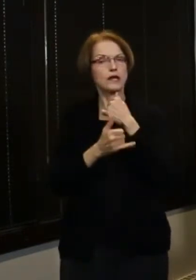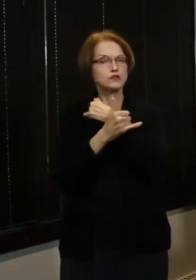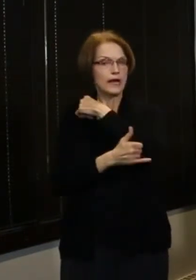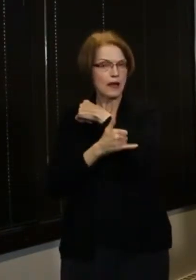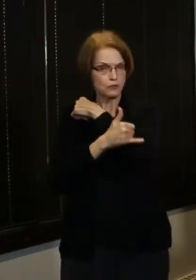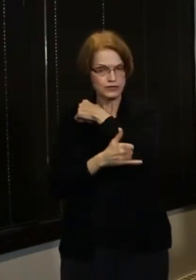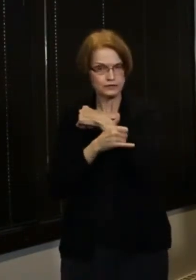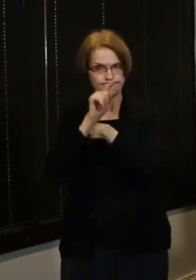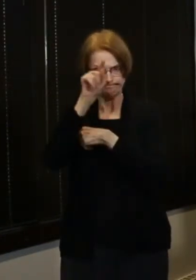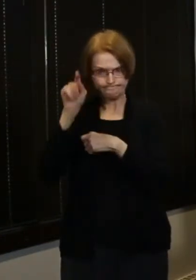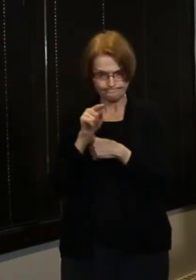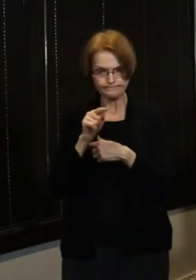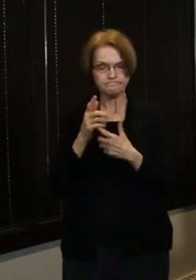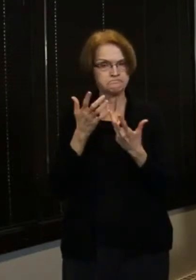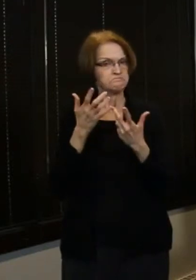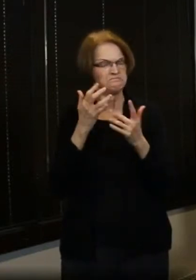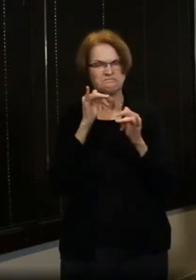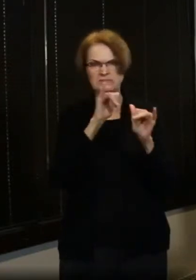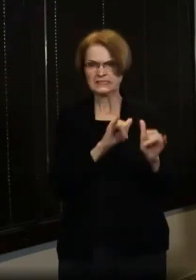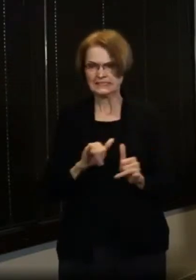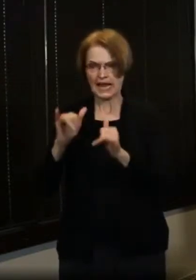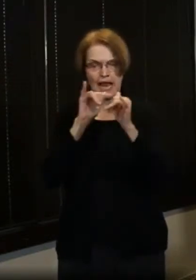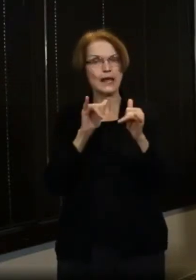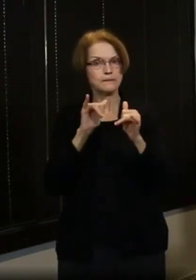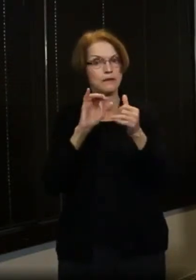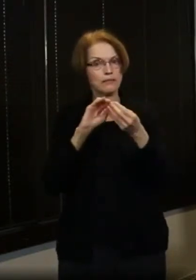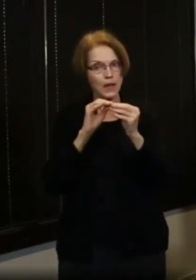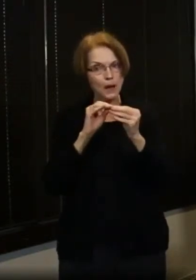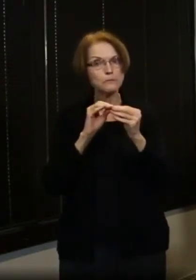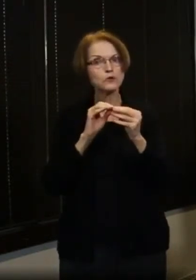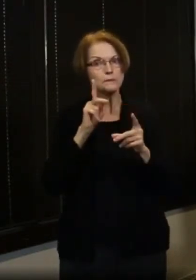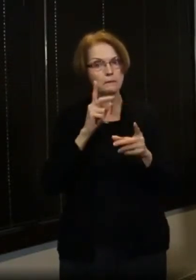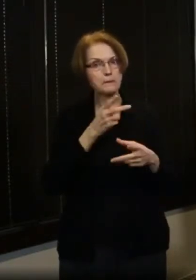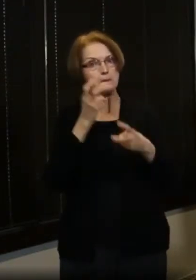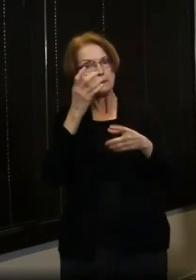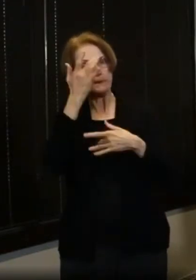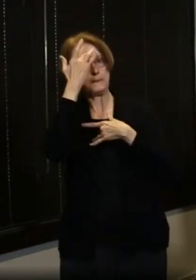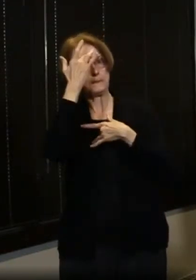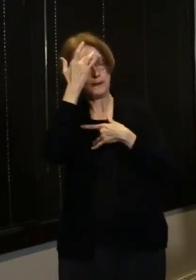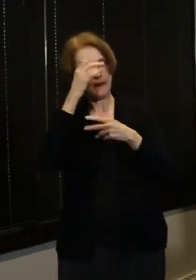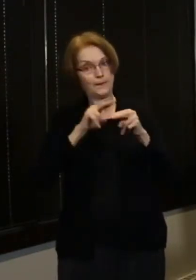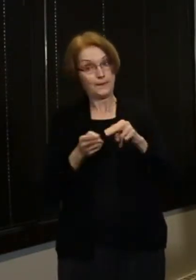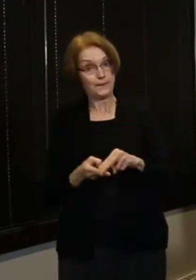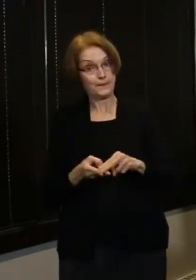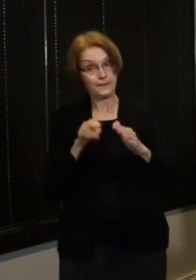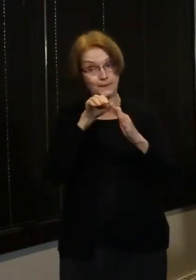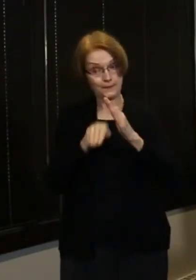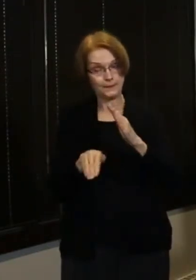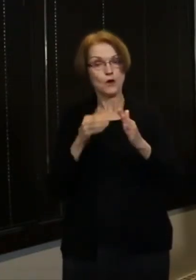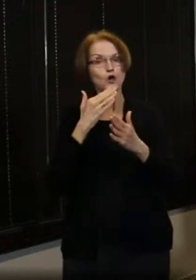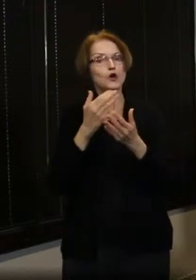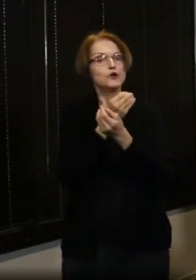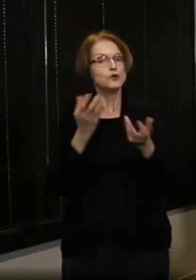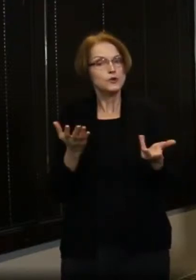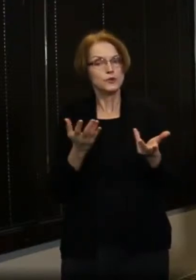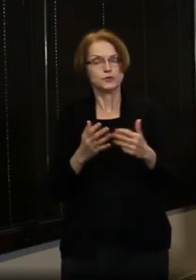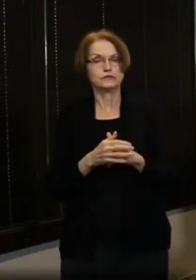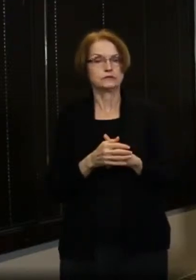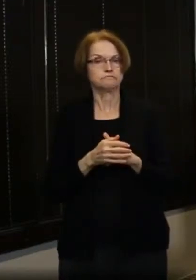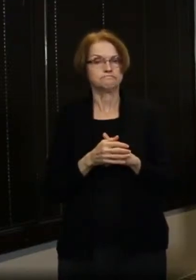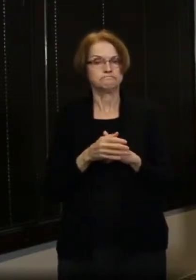all follow a general pattern, which is a decreasing number of cases. So that is good news. We're not